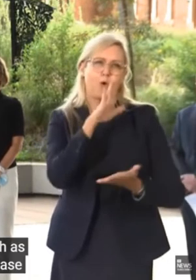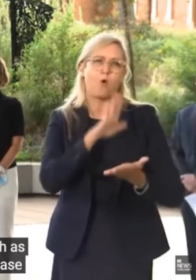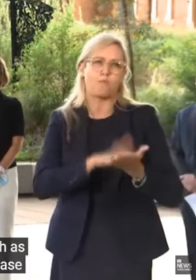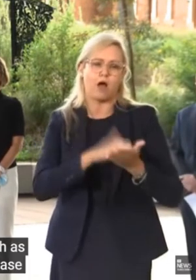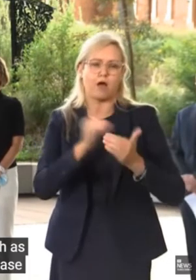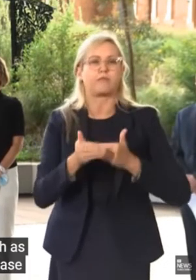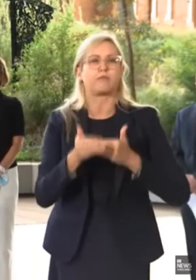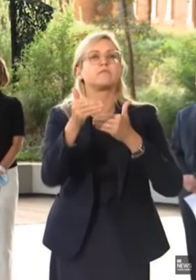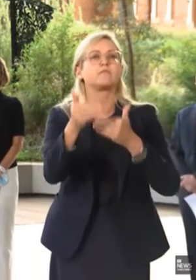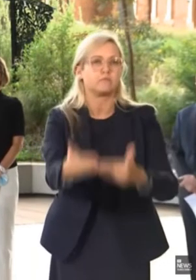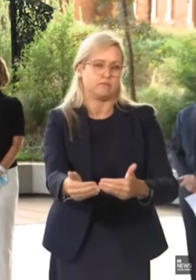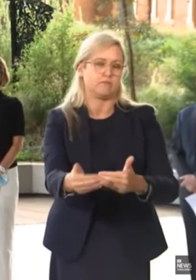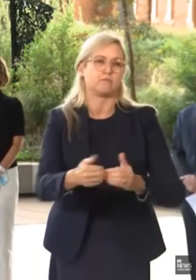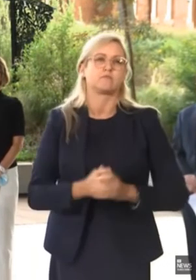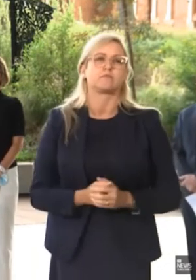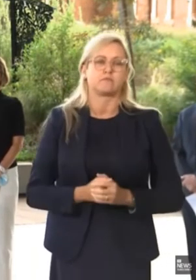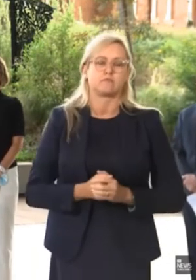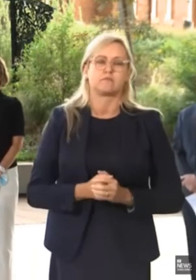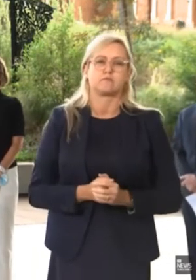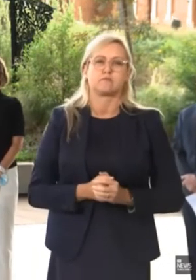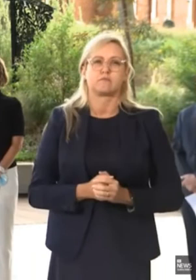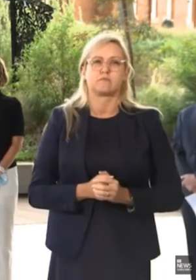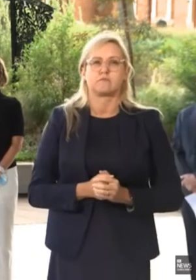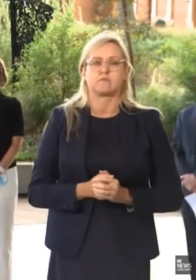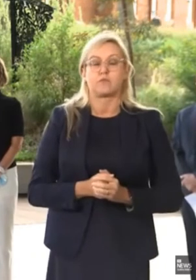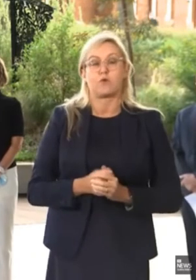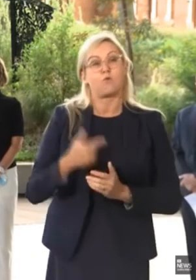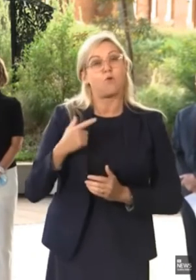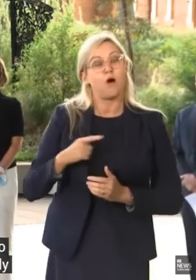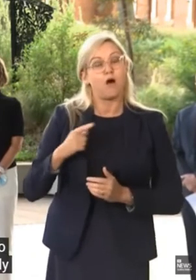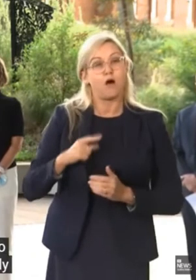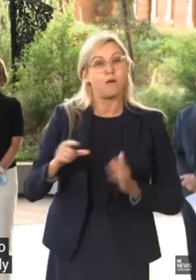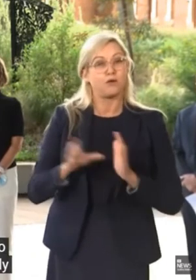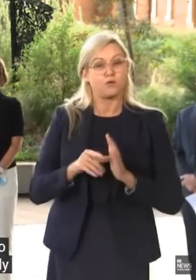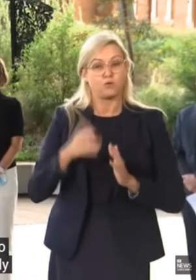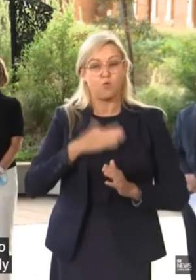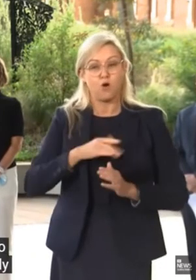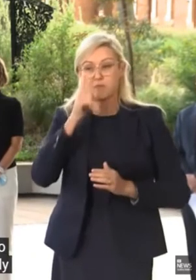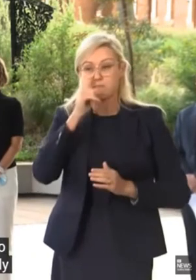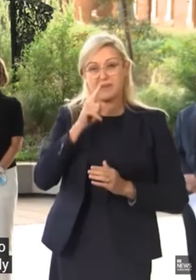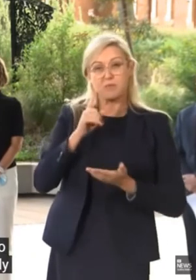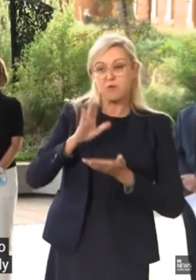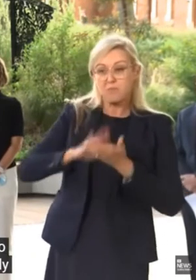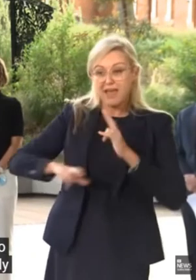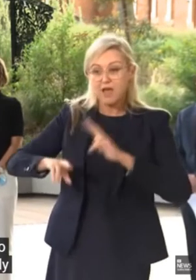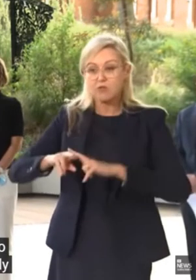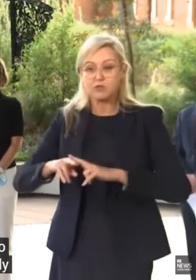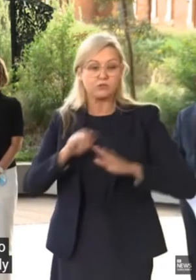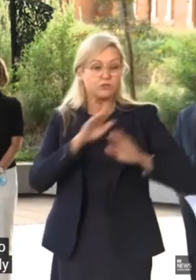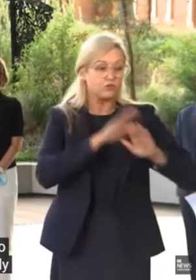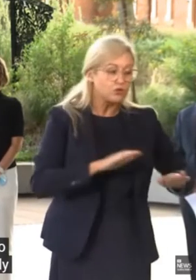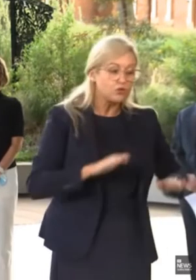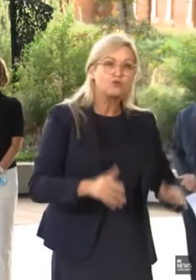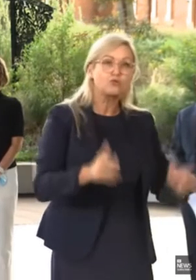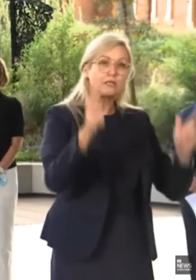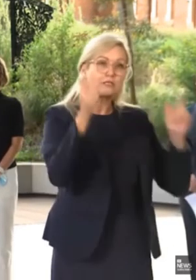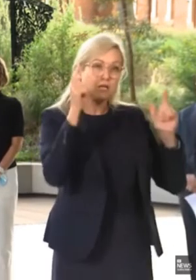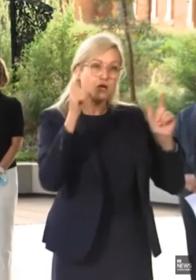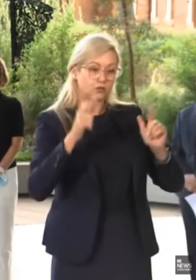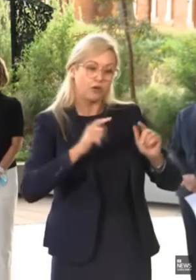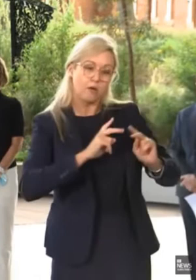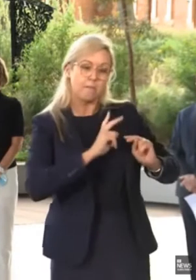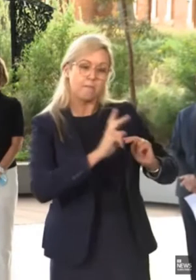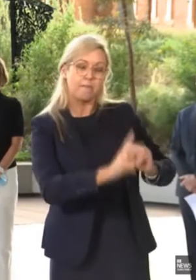and also ensures that we continue to instill confidence, particularly in our parents, and sending kids back to school. And as mobility